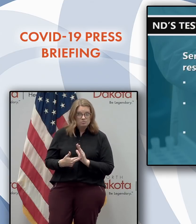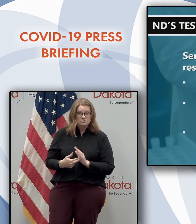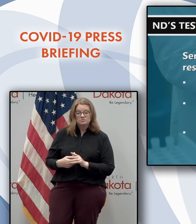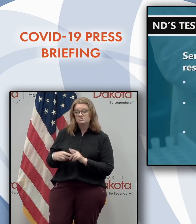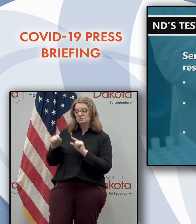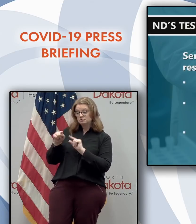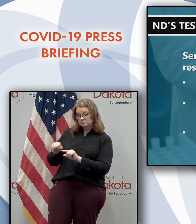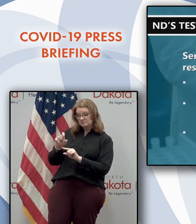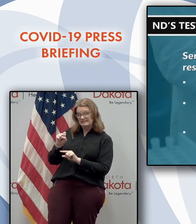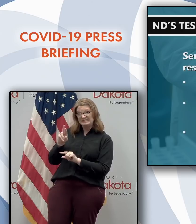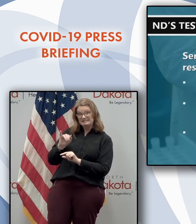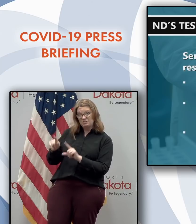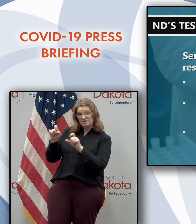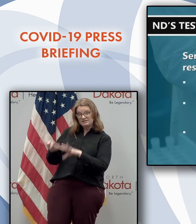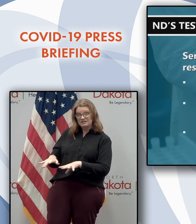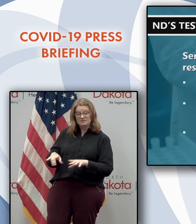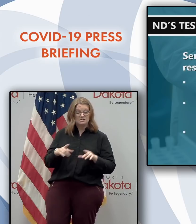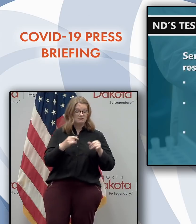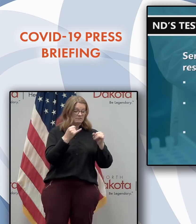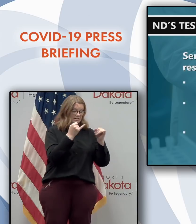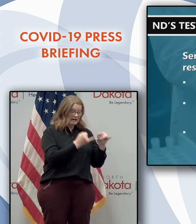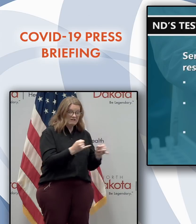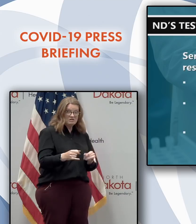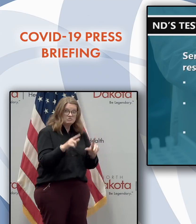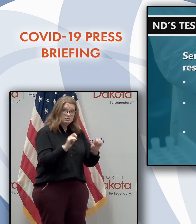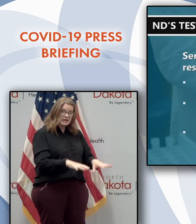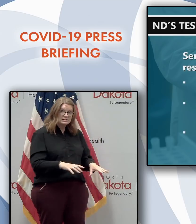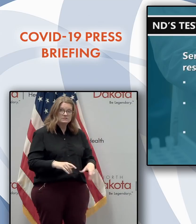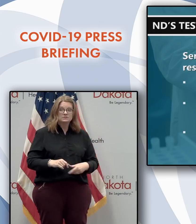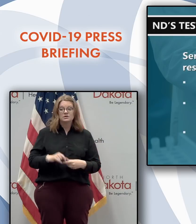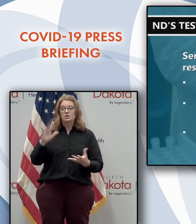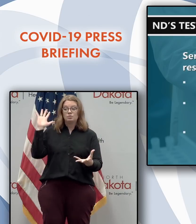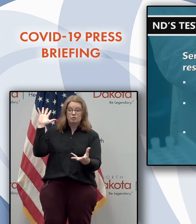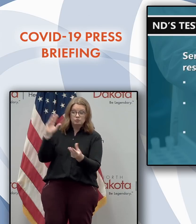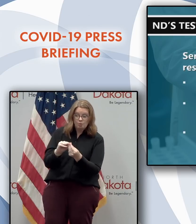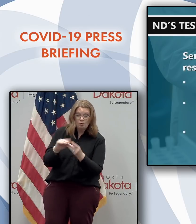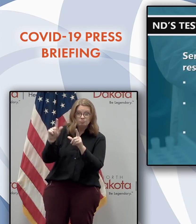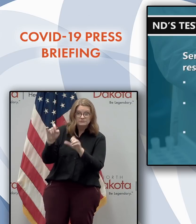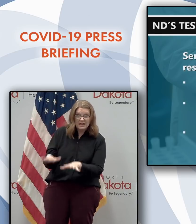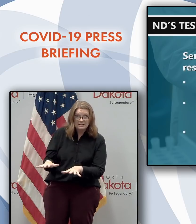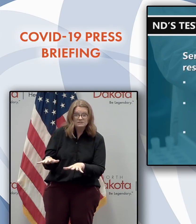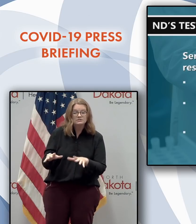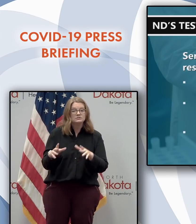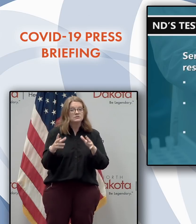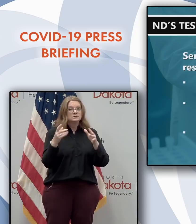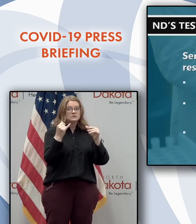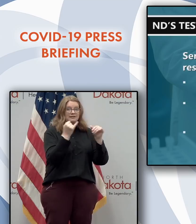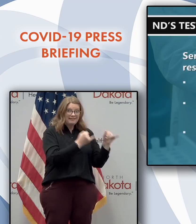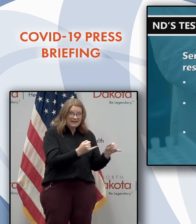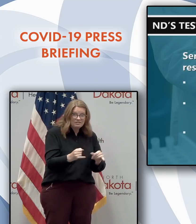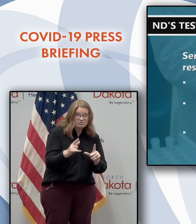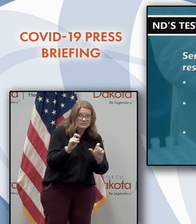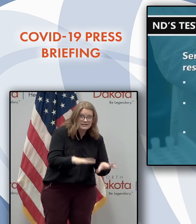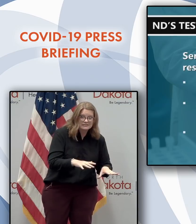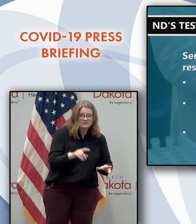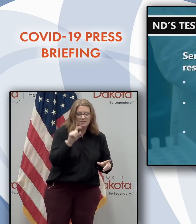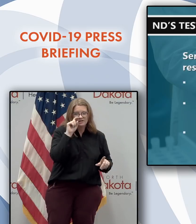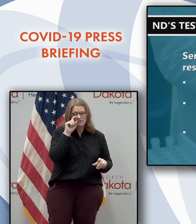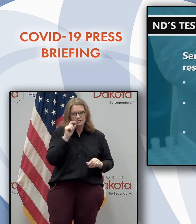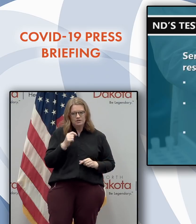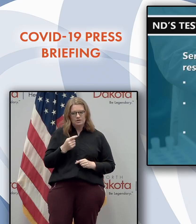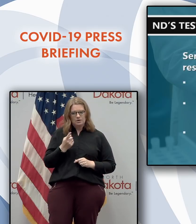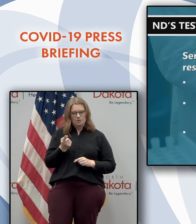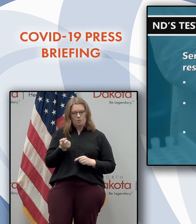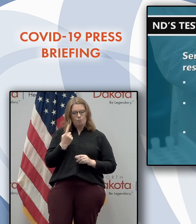serial testing and individuals test. We report the total tests and the individuals that are tested. But one negative test